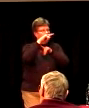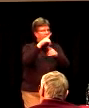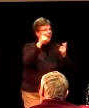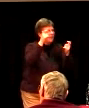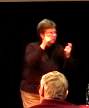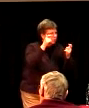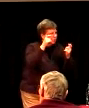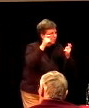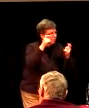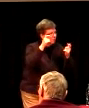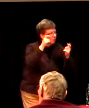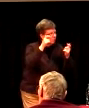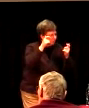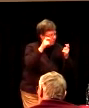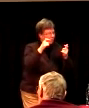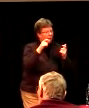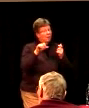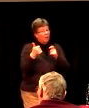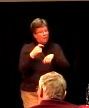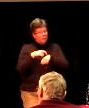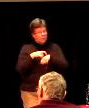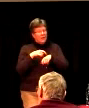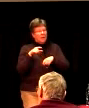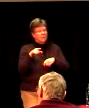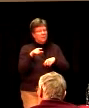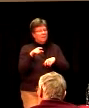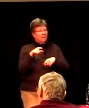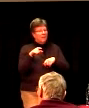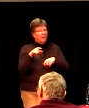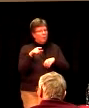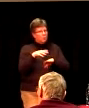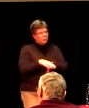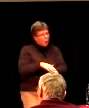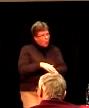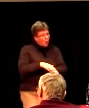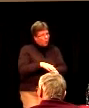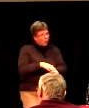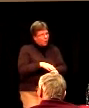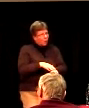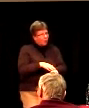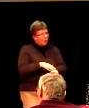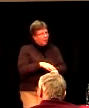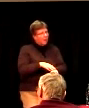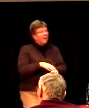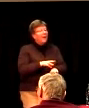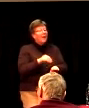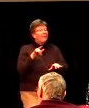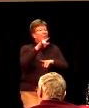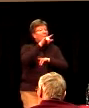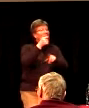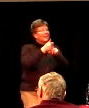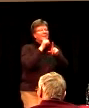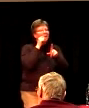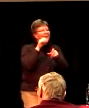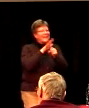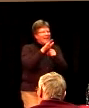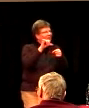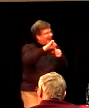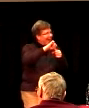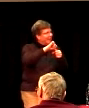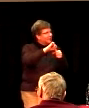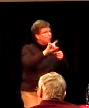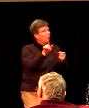thought. And in other cases, they would get there much slower than they thought and not have enough fuel to get back. And